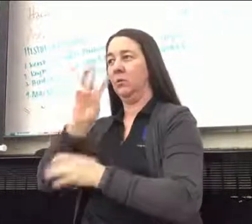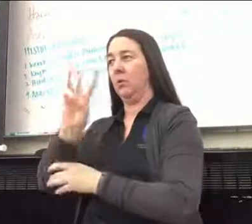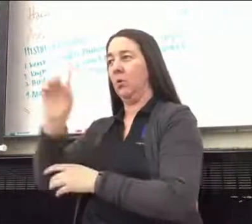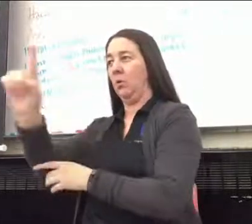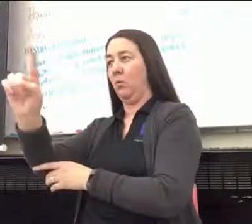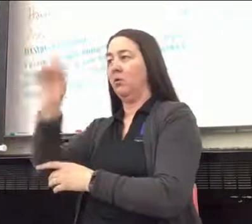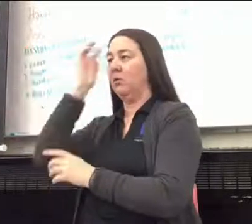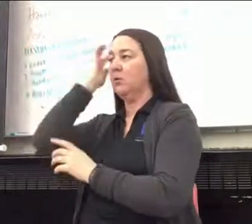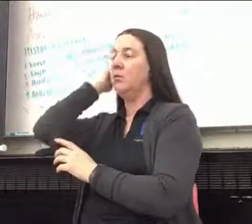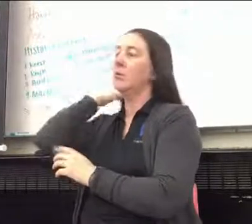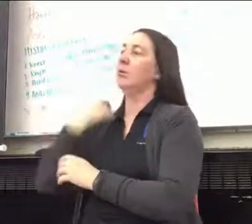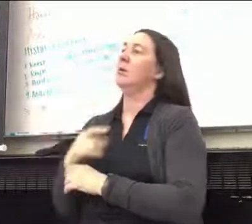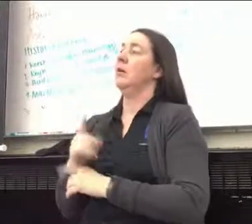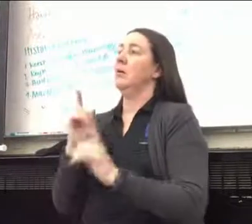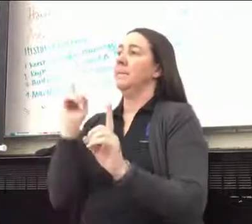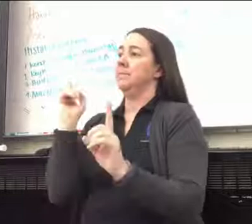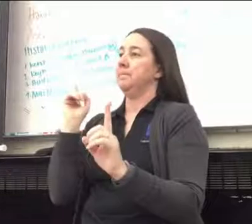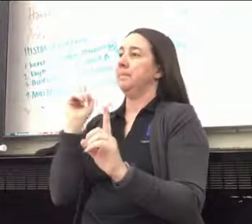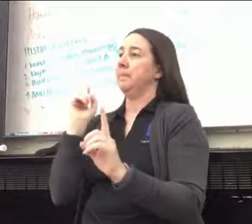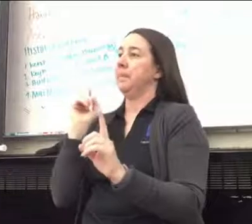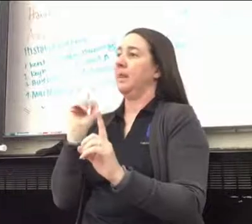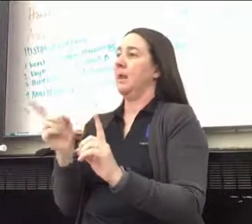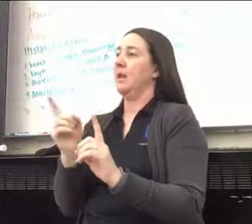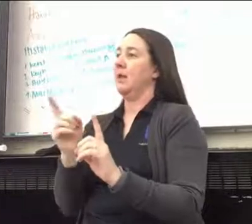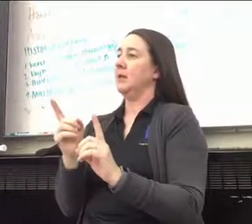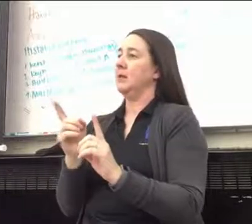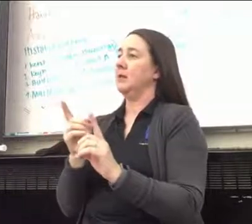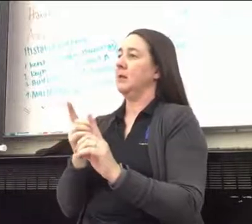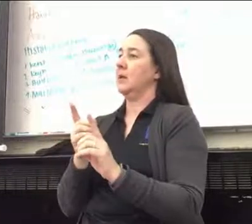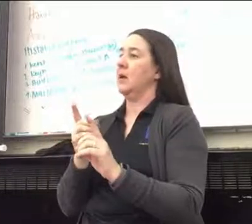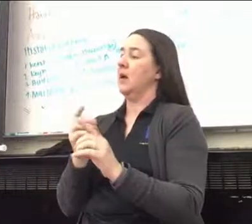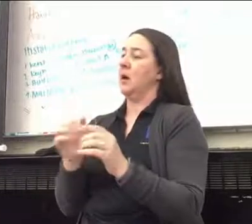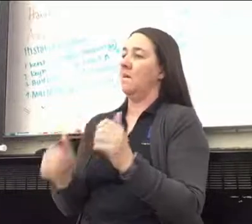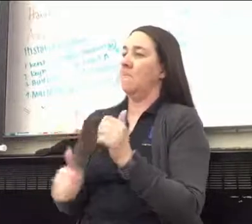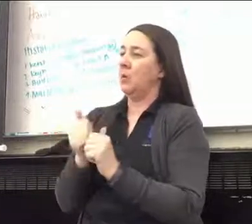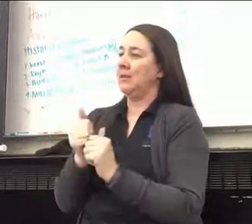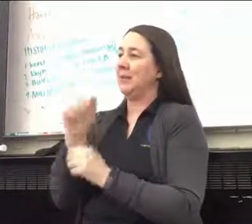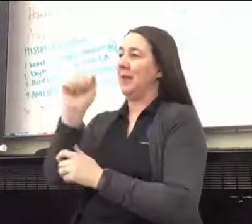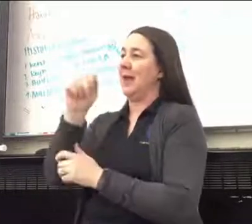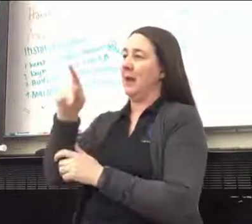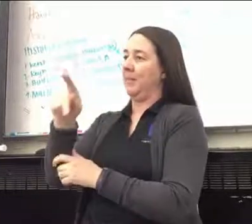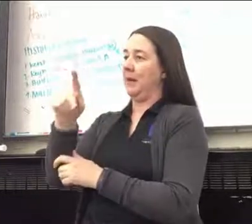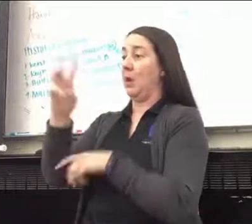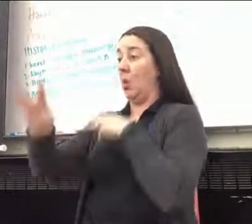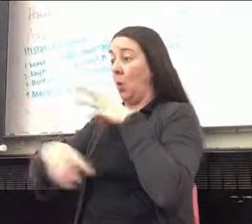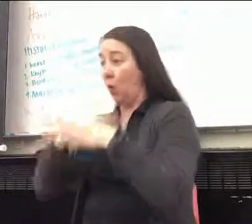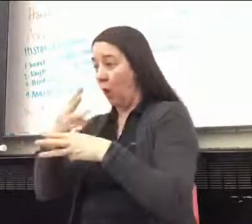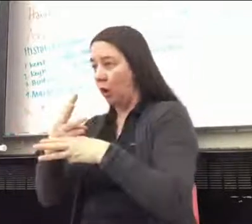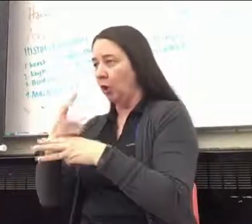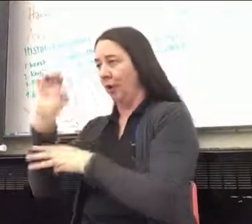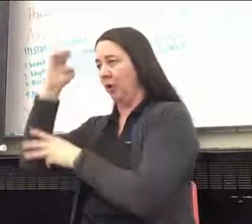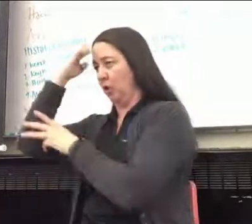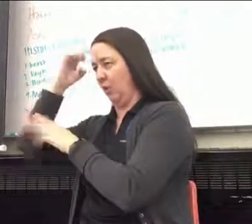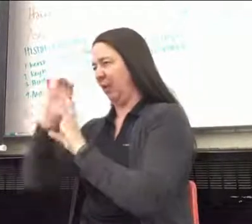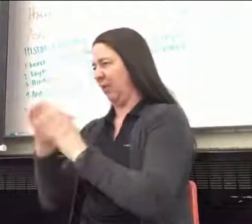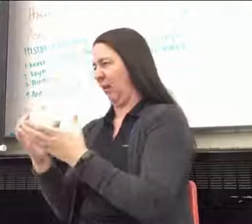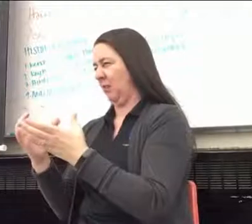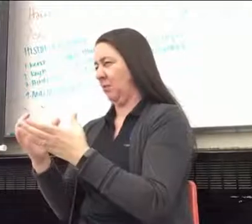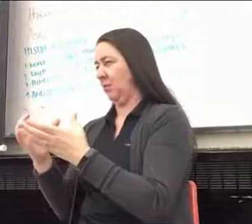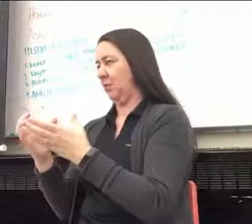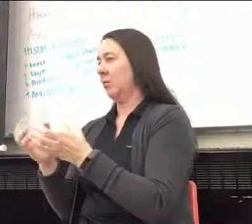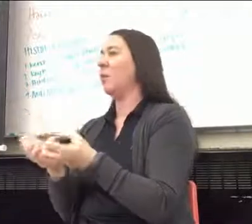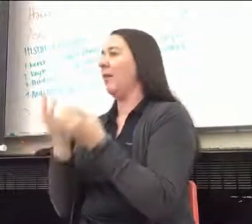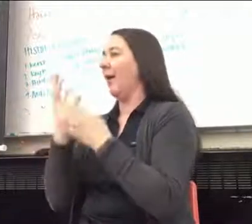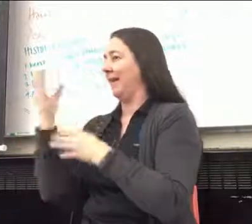is World War I is mostly an AP World or Euro class. So a lot of this